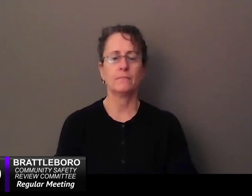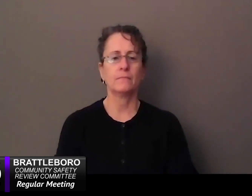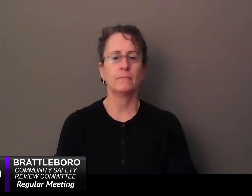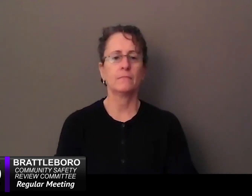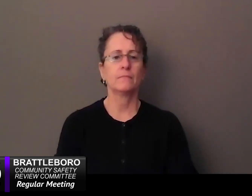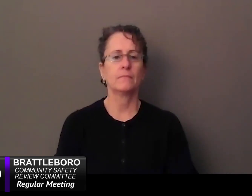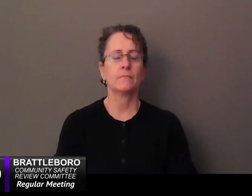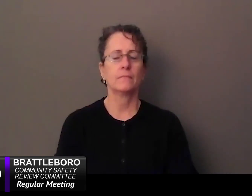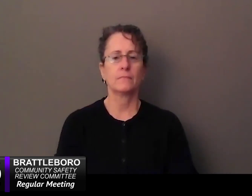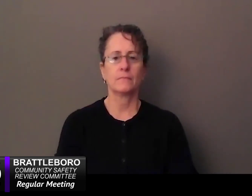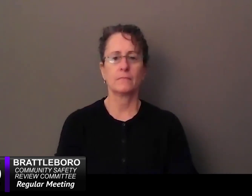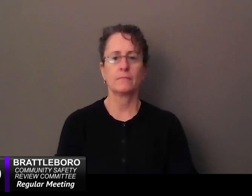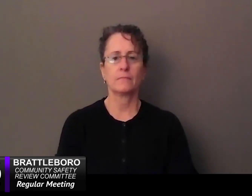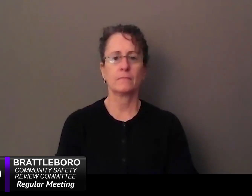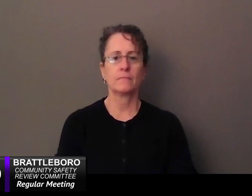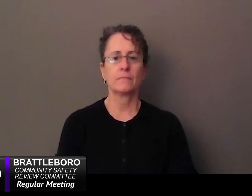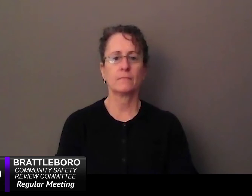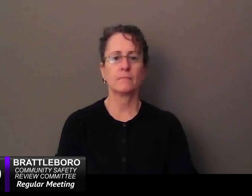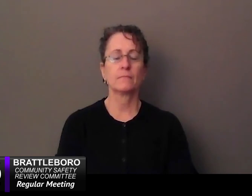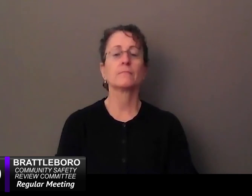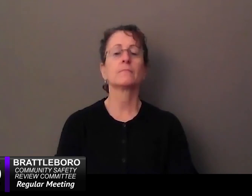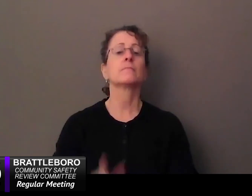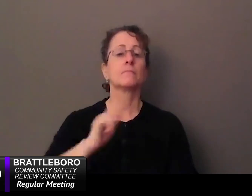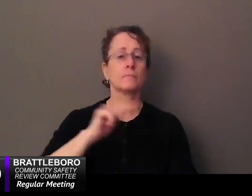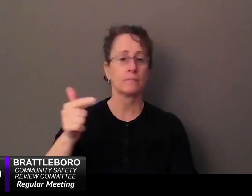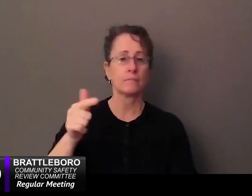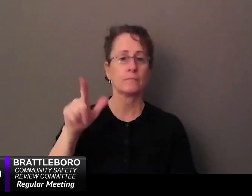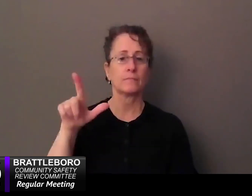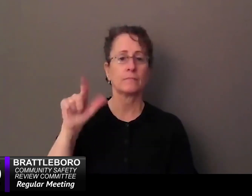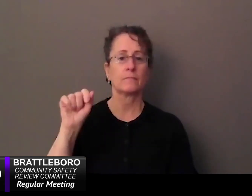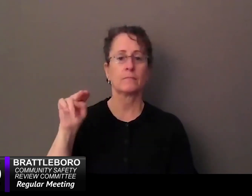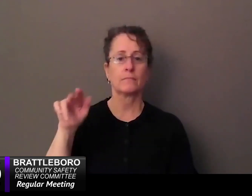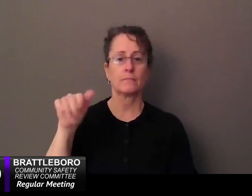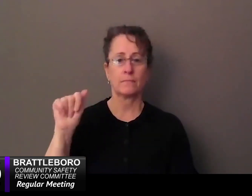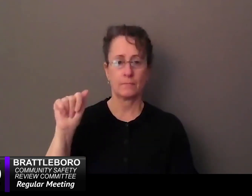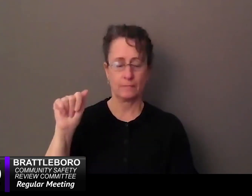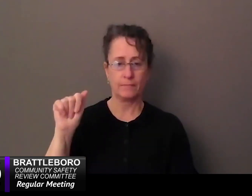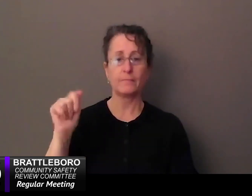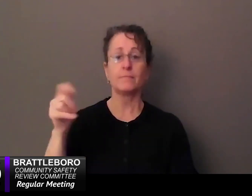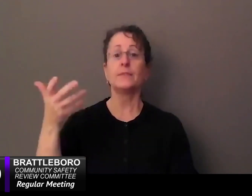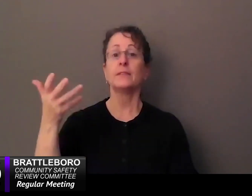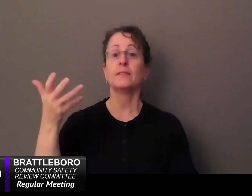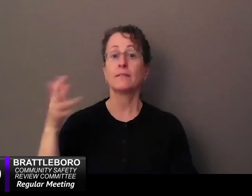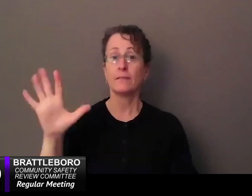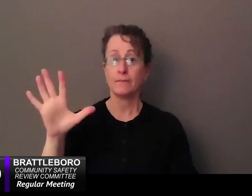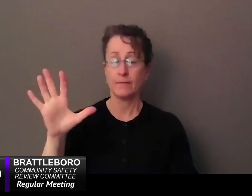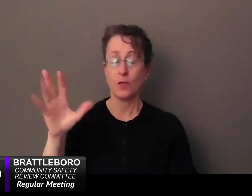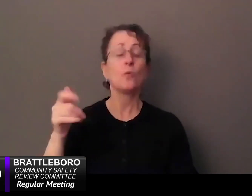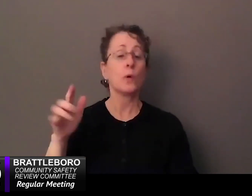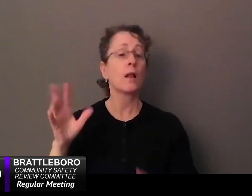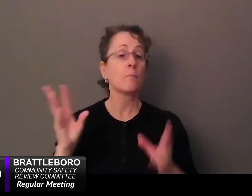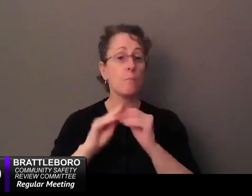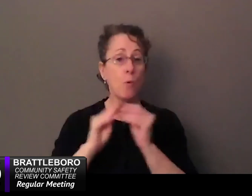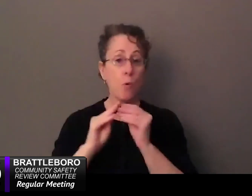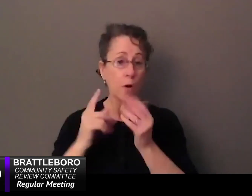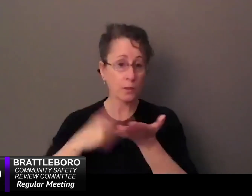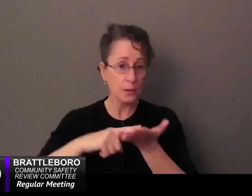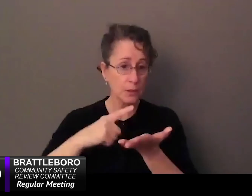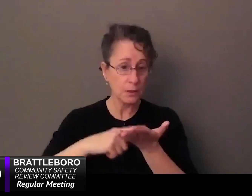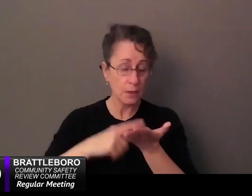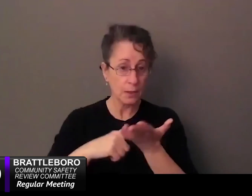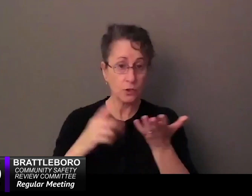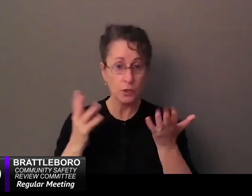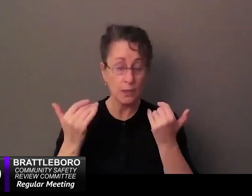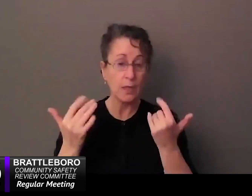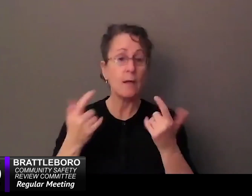I'd love to go to Lana and then continue committee discussion on this, and then take some public comment if there is